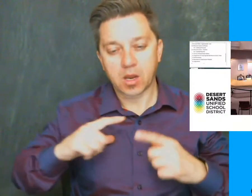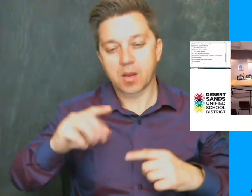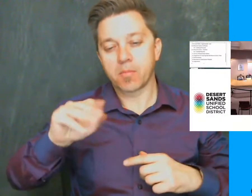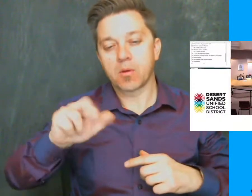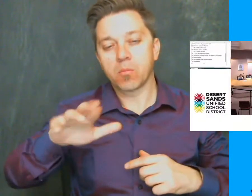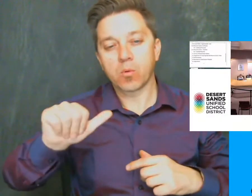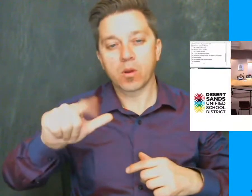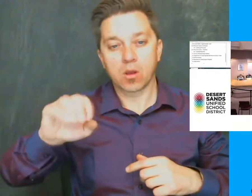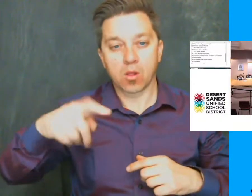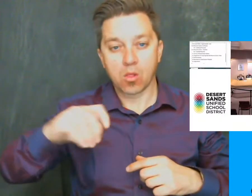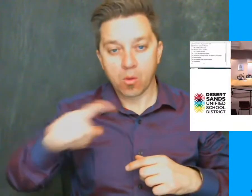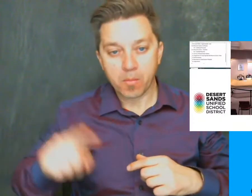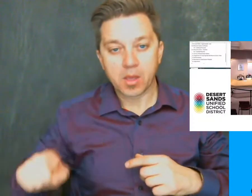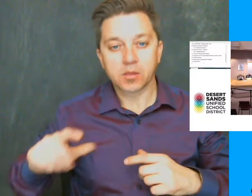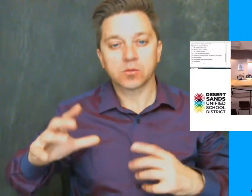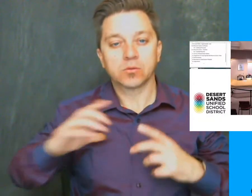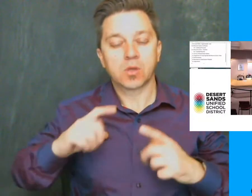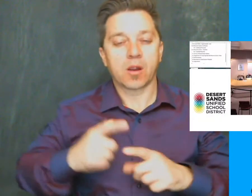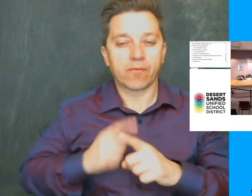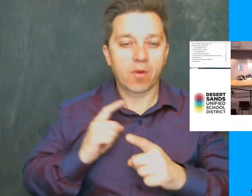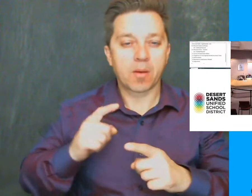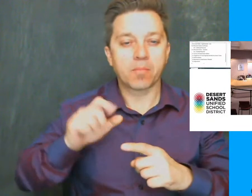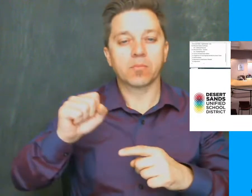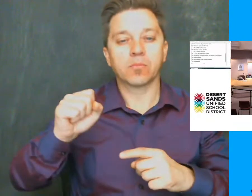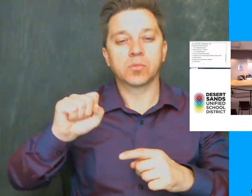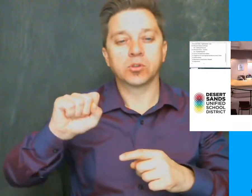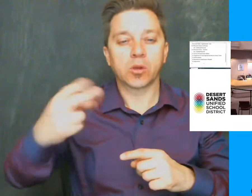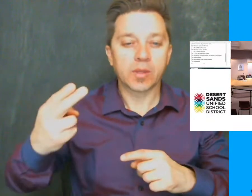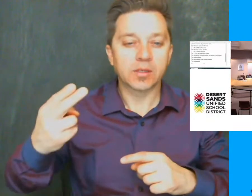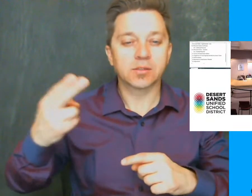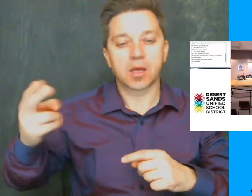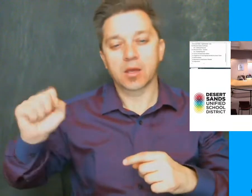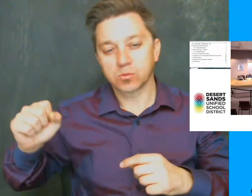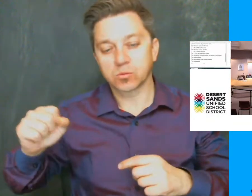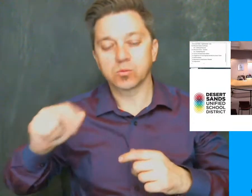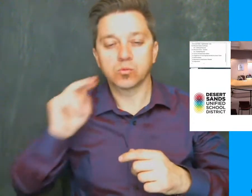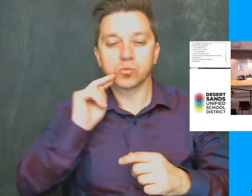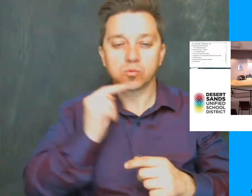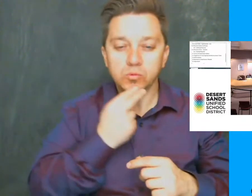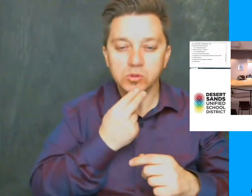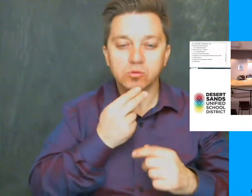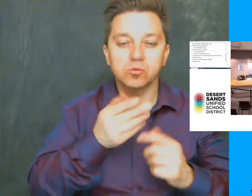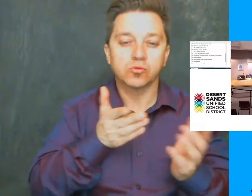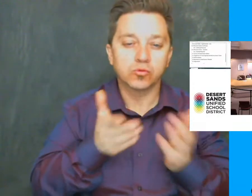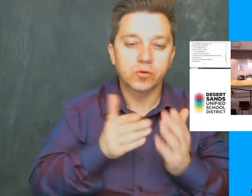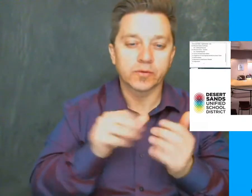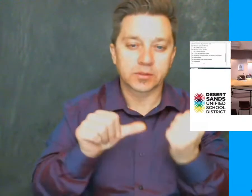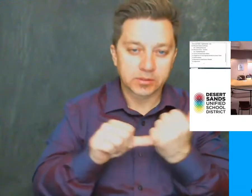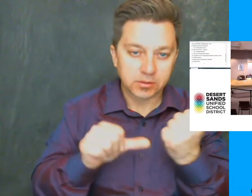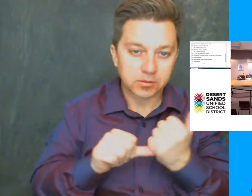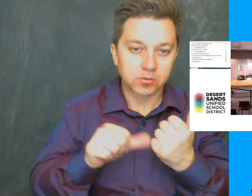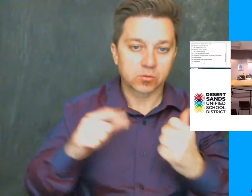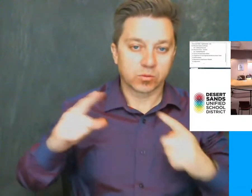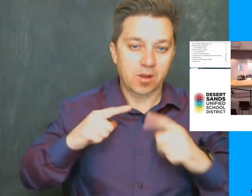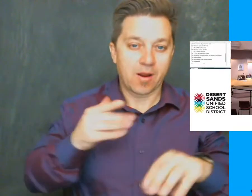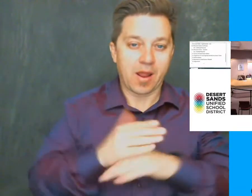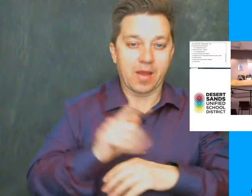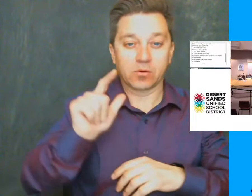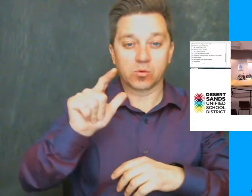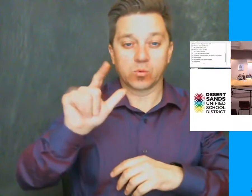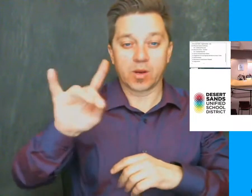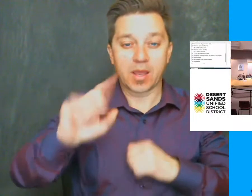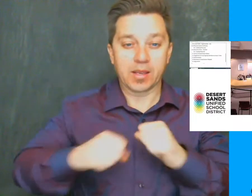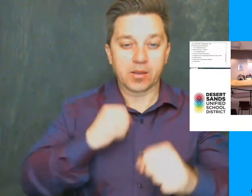from Shadow Hills High School. She's a nutritional service assistant, and she's retiring after 28